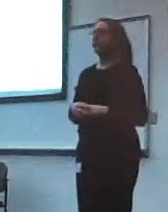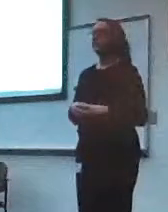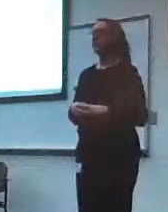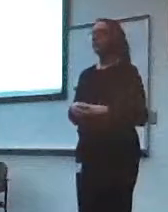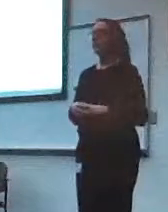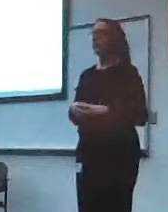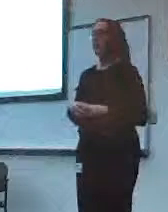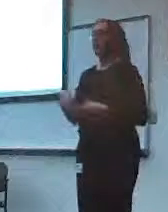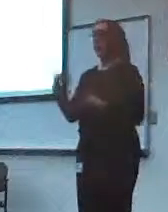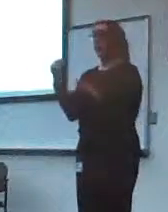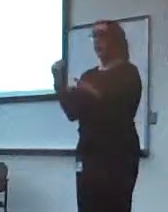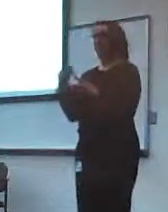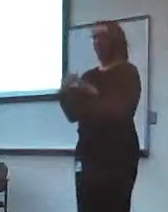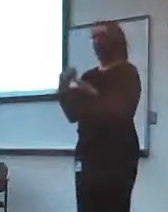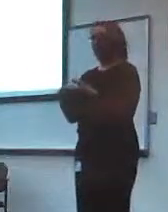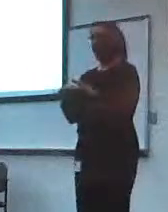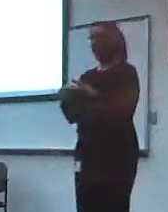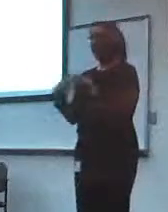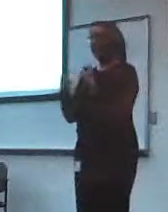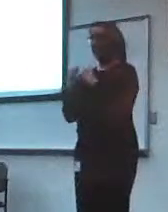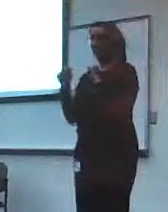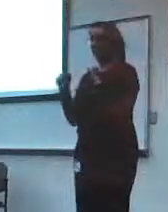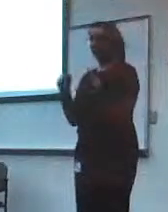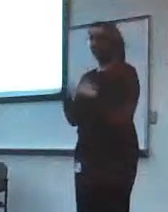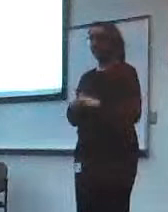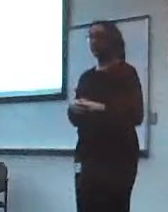So when we think of labeling theory, we associate it to